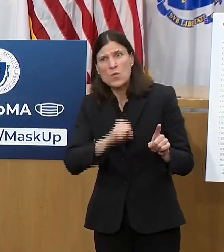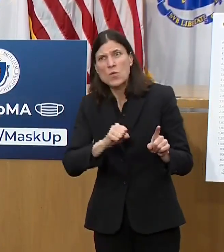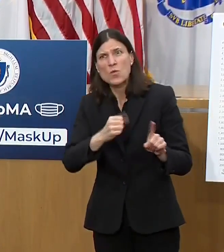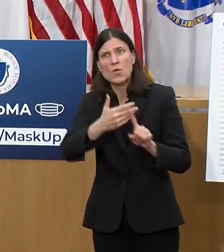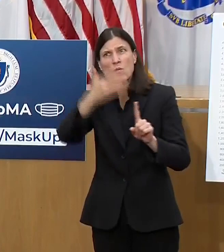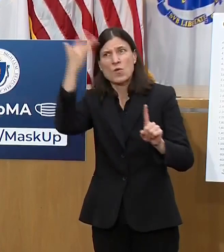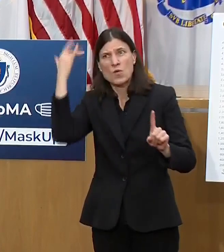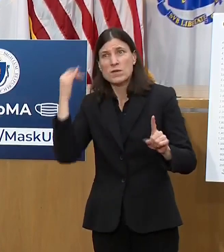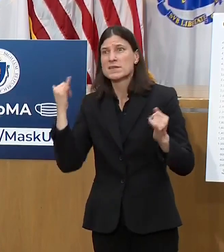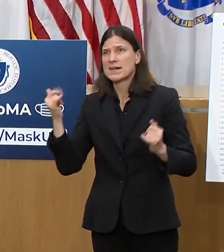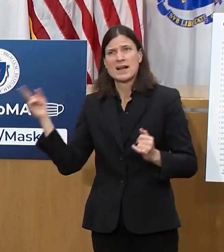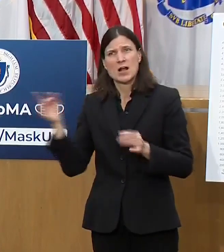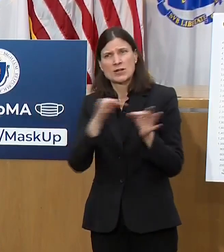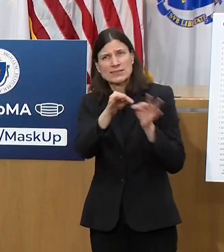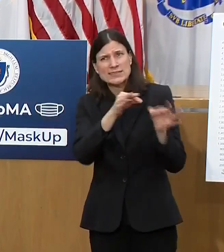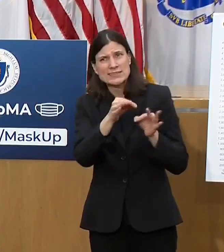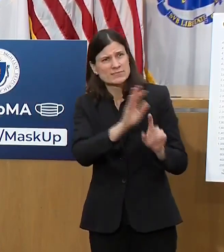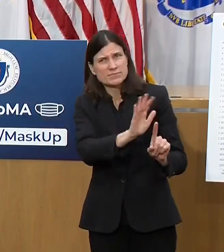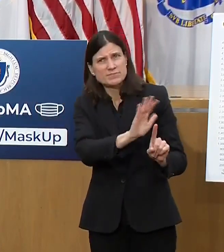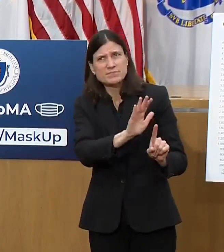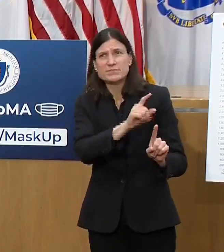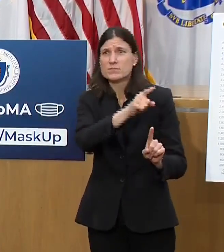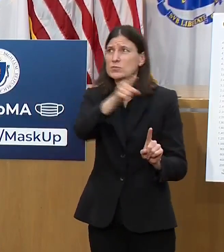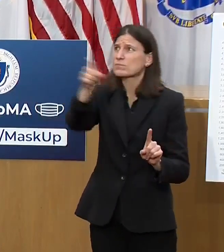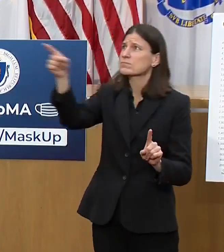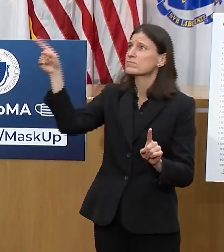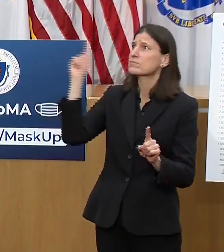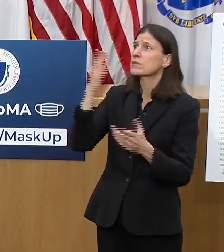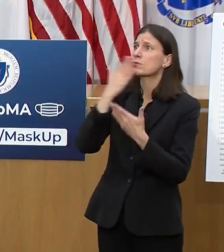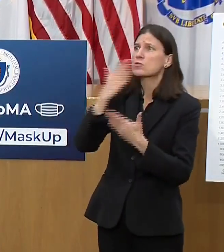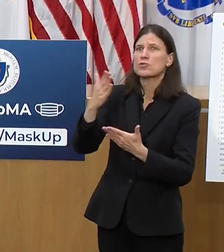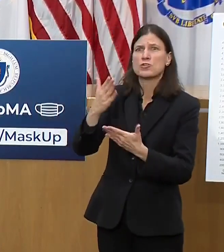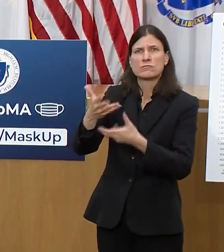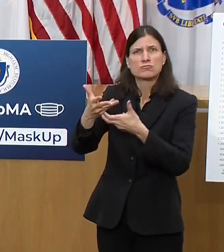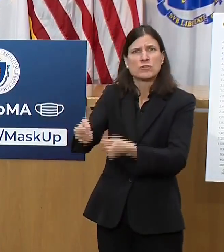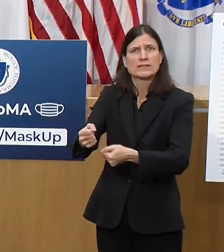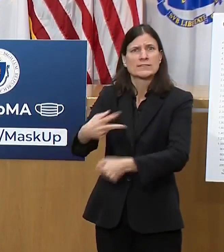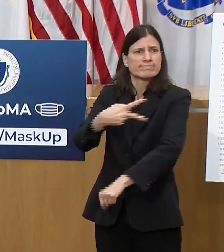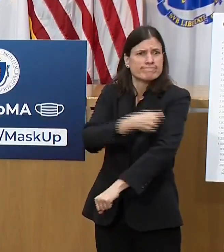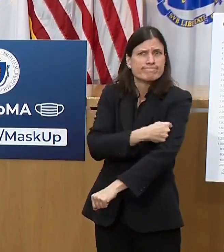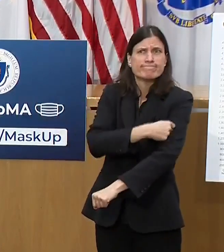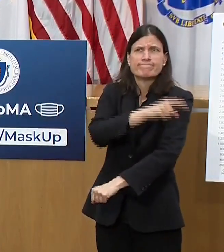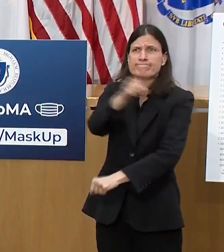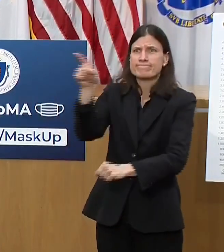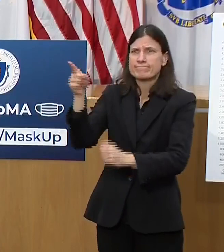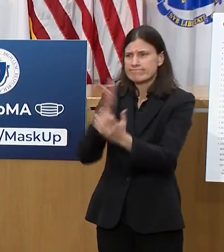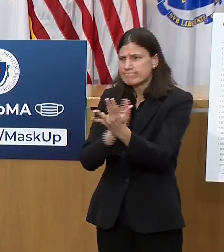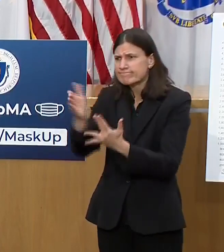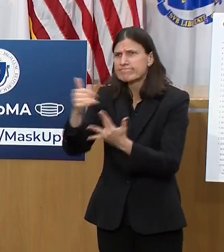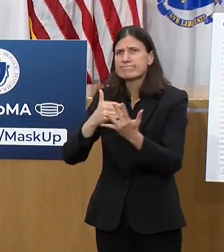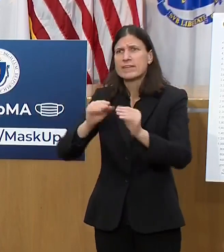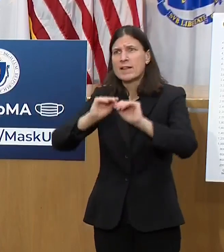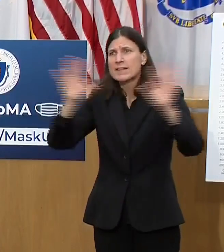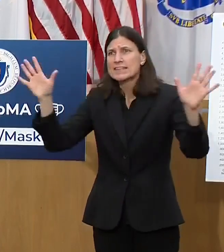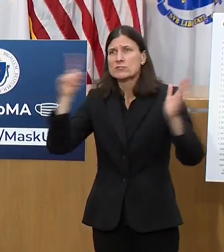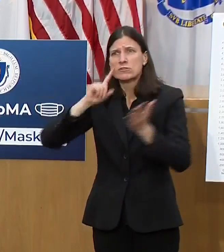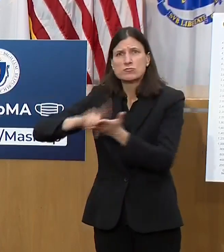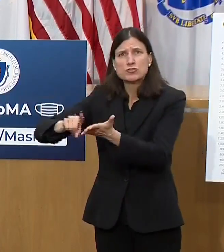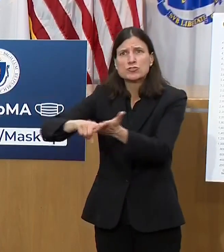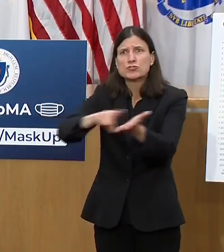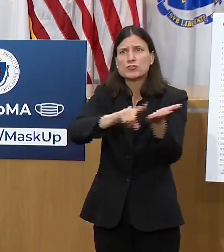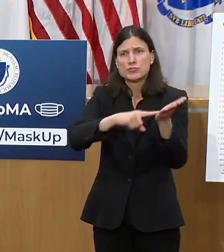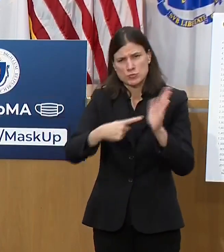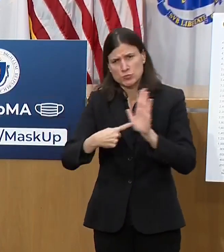more honesty. Kizzy Corbelt, I believe her name is, was a senior researcher and certainly helping to create the